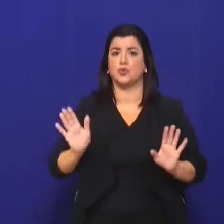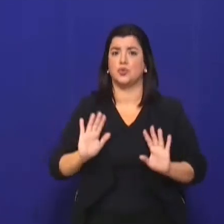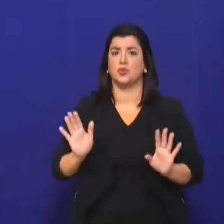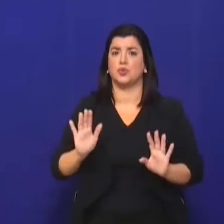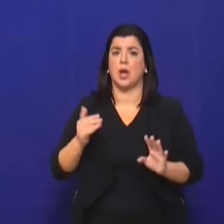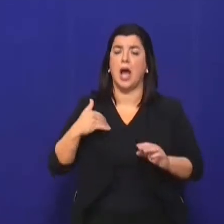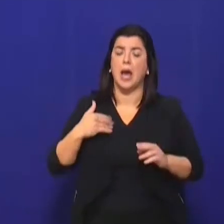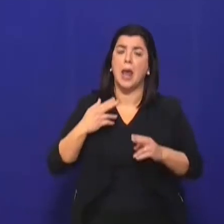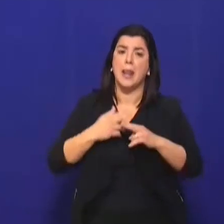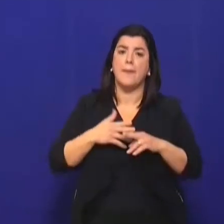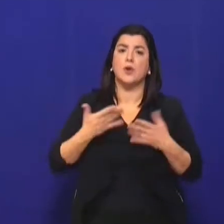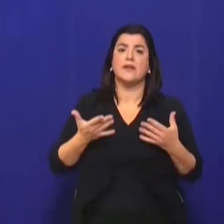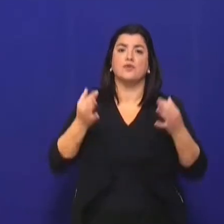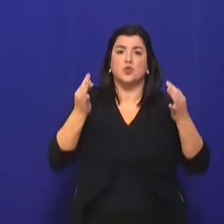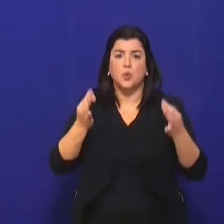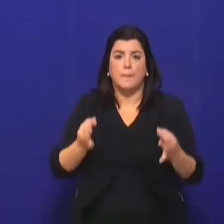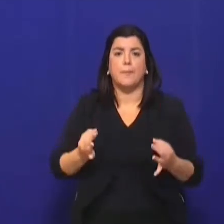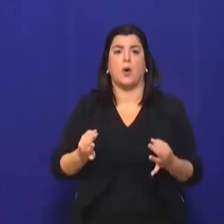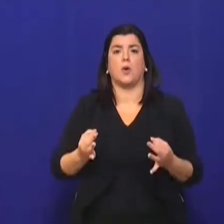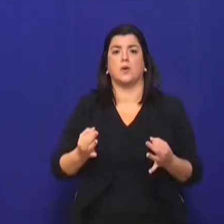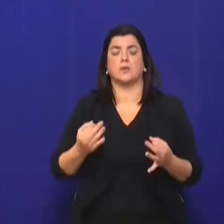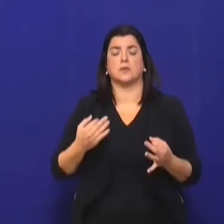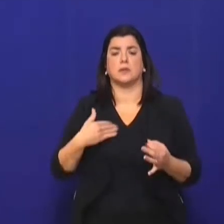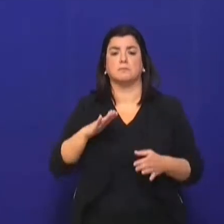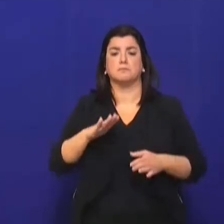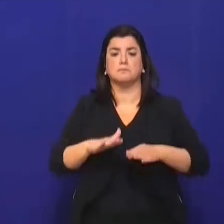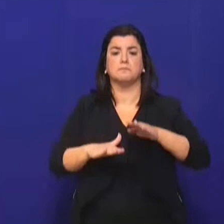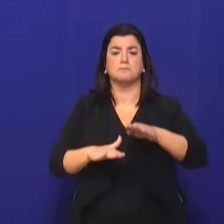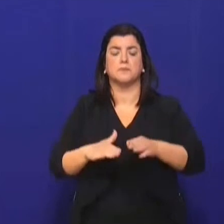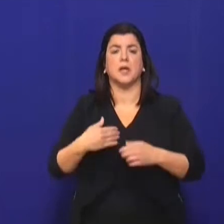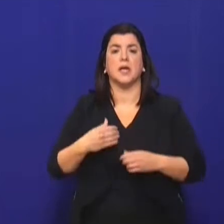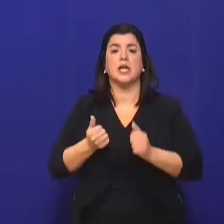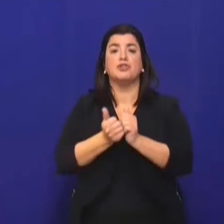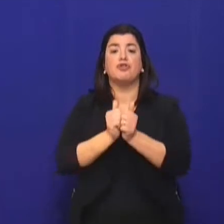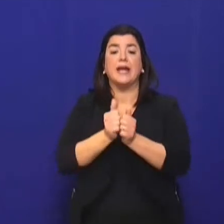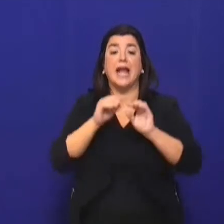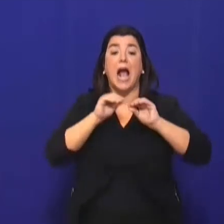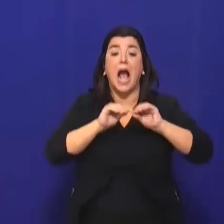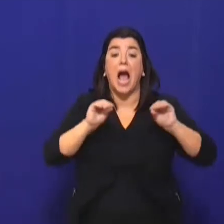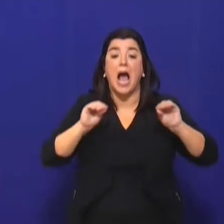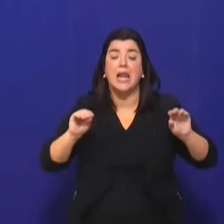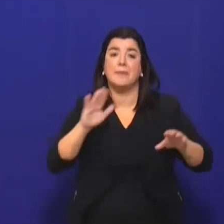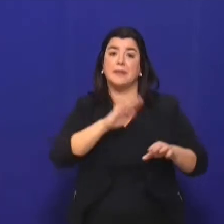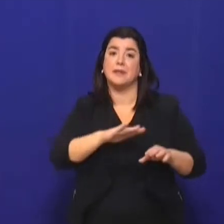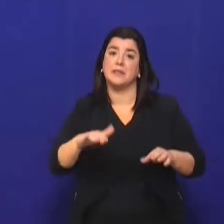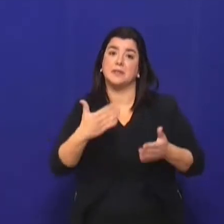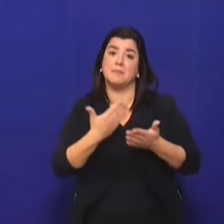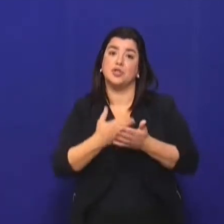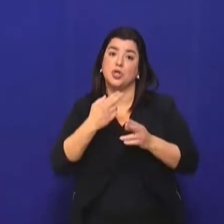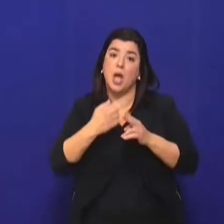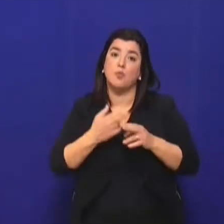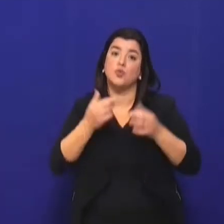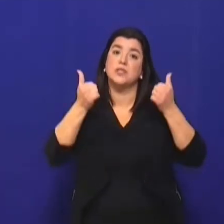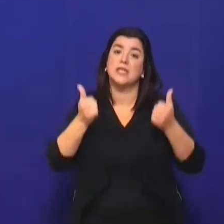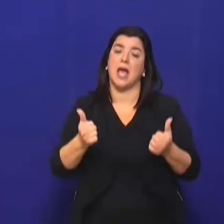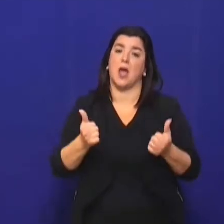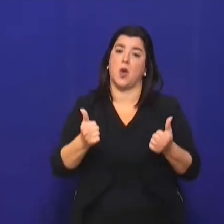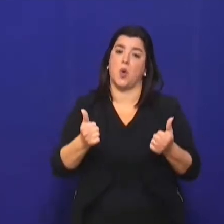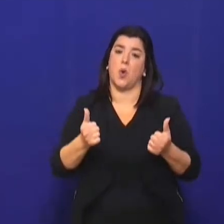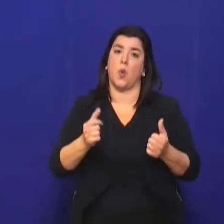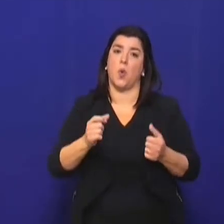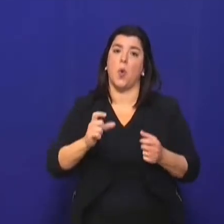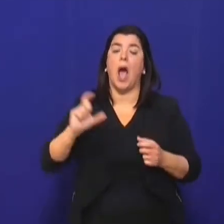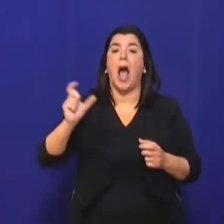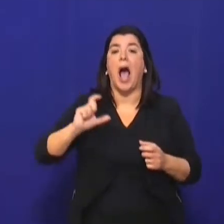anka li aħna u għaddejjin nkunu qegħdin dejjem nitrenjaw in-nies biex huma jkunu qegħdin jagħmlu l-composition kif